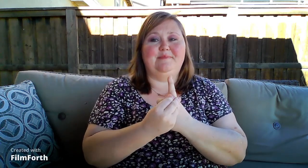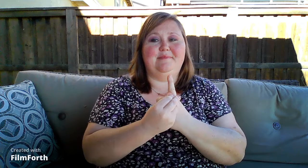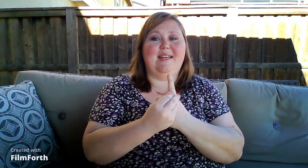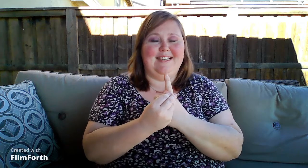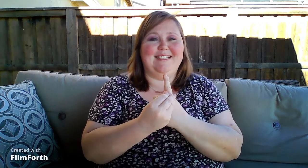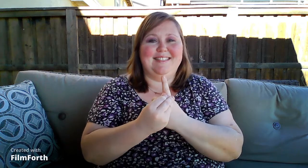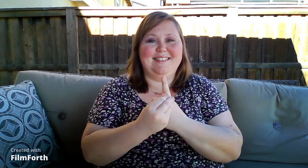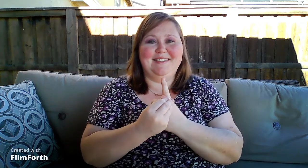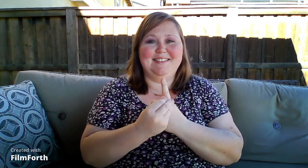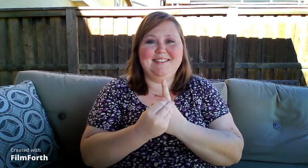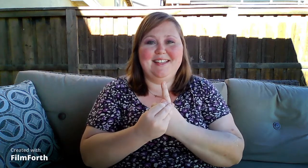ideas.